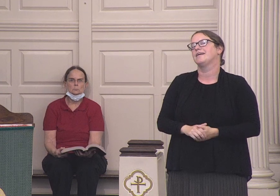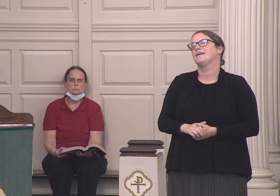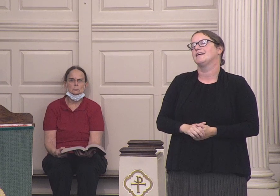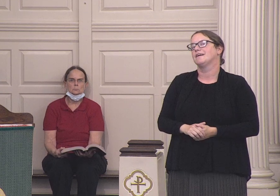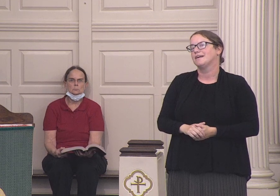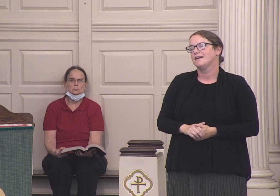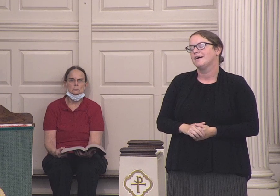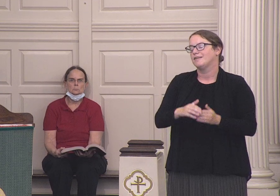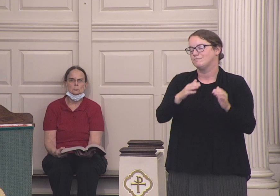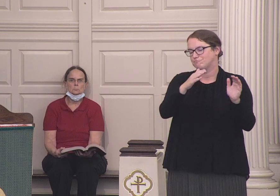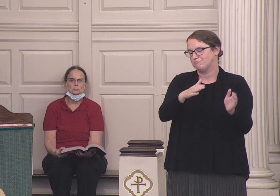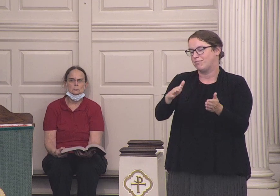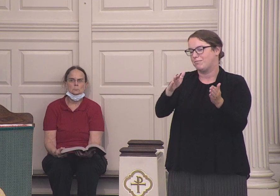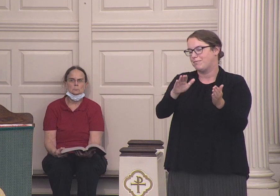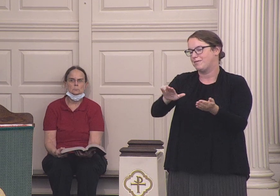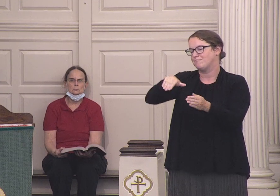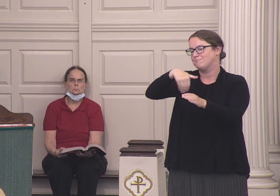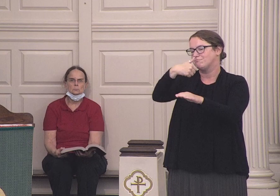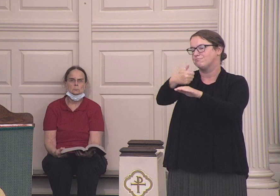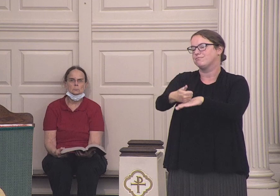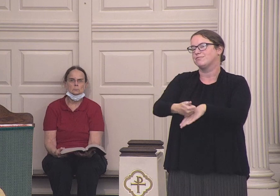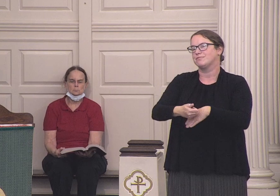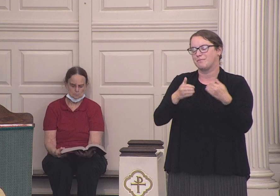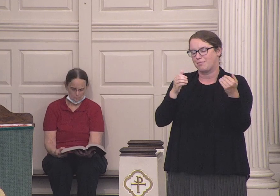the way of his